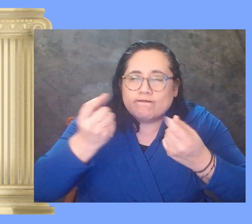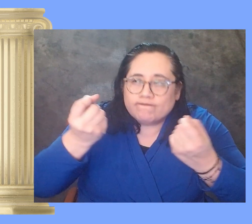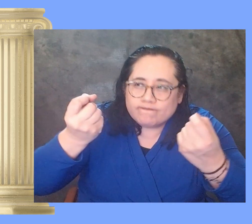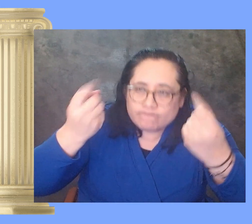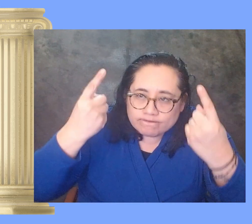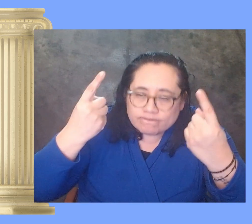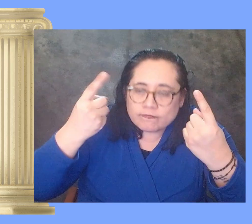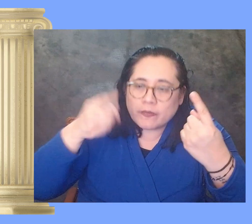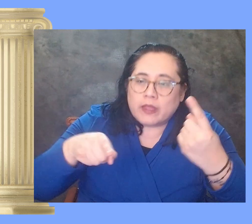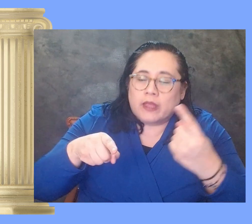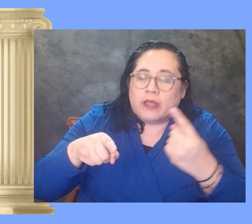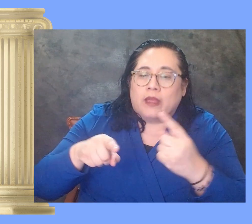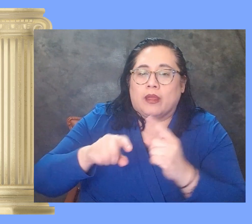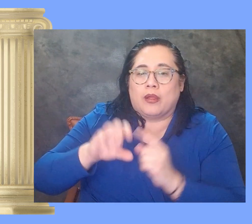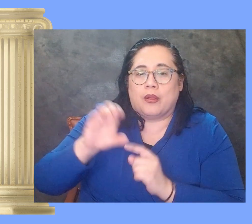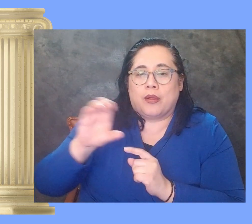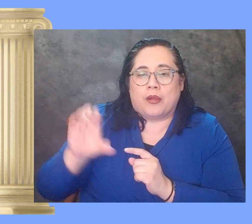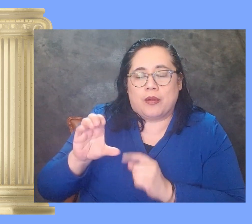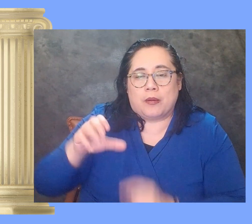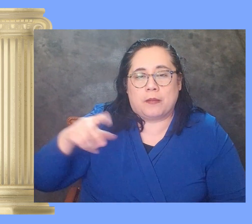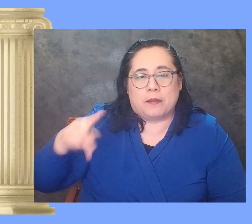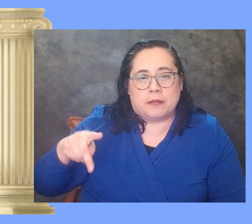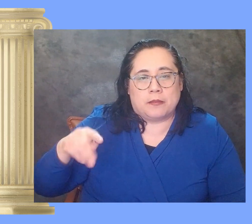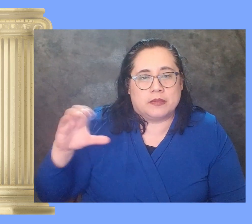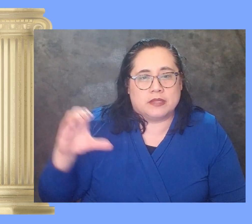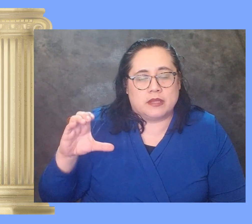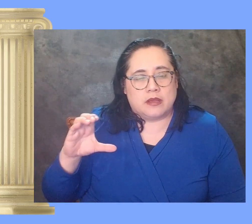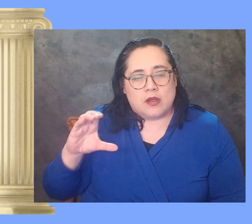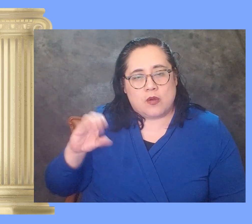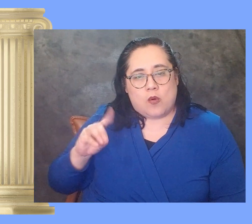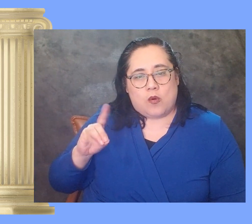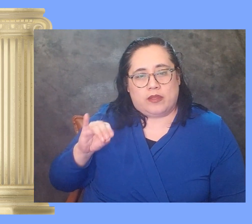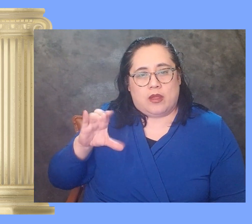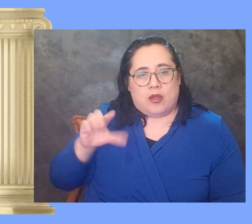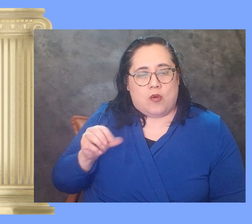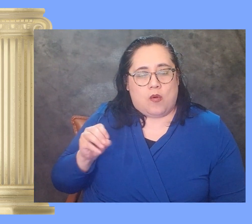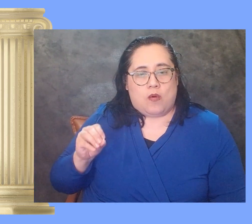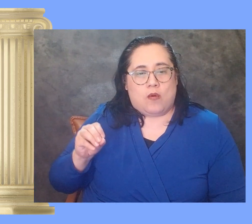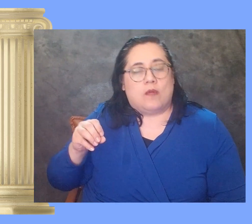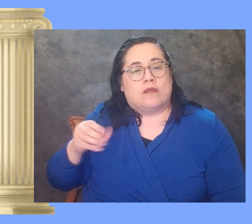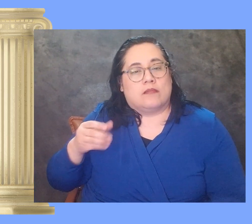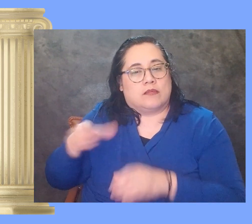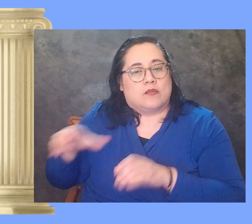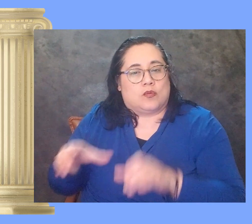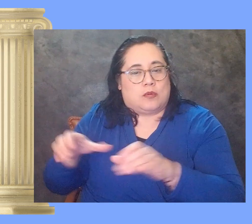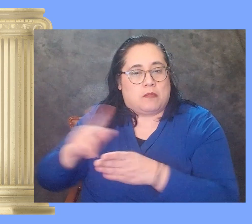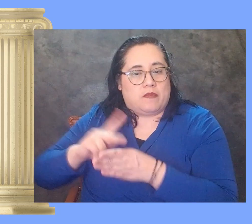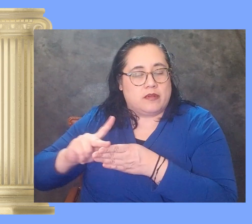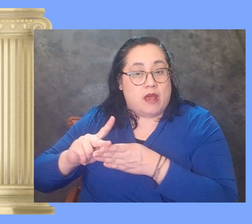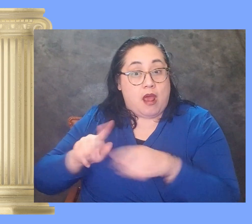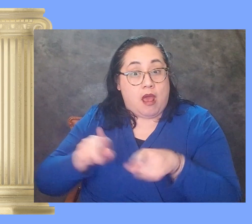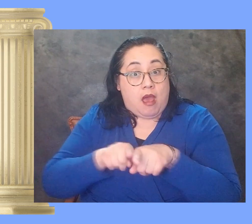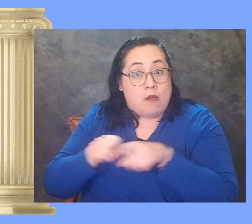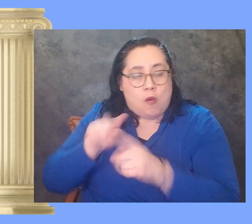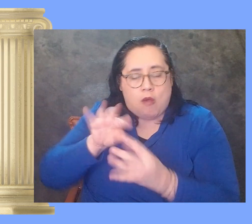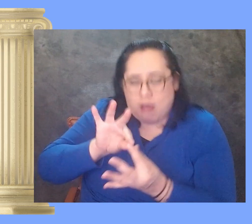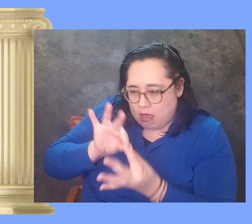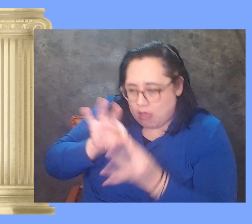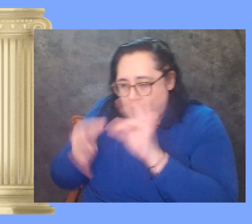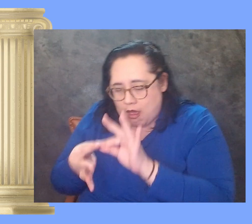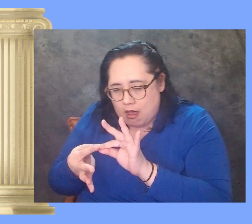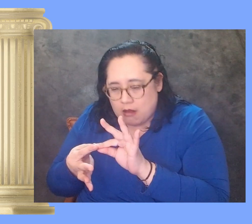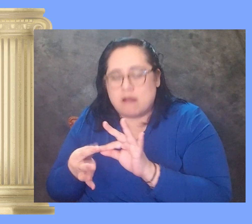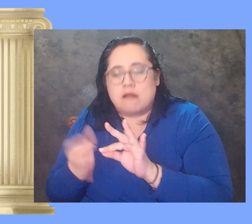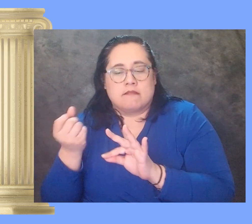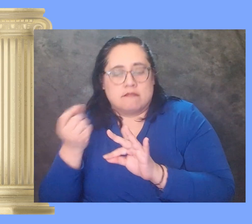to understand the CPC, the Code of Professional Conduct. And it